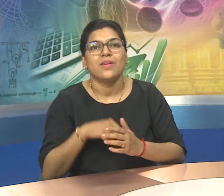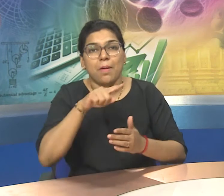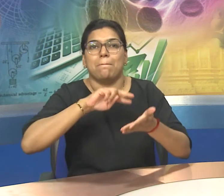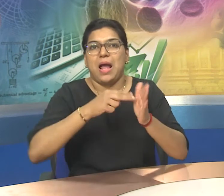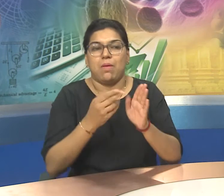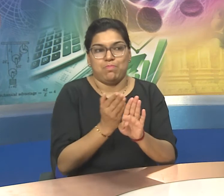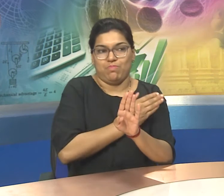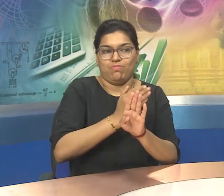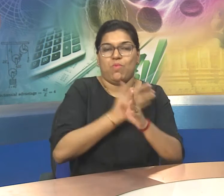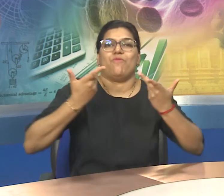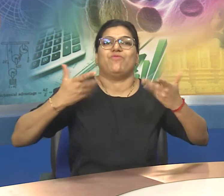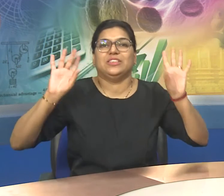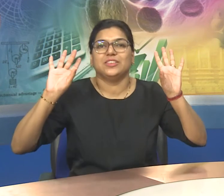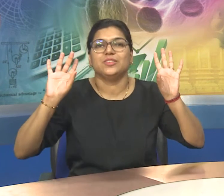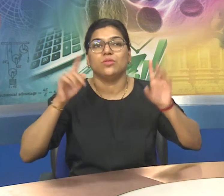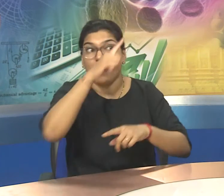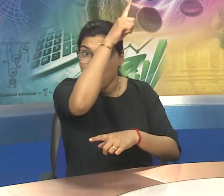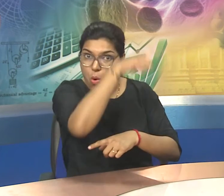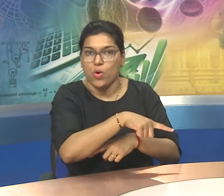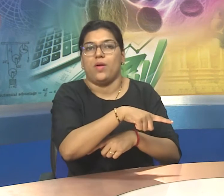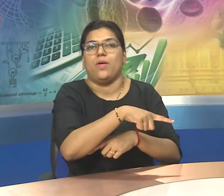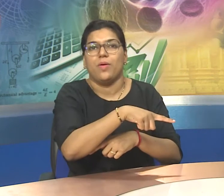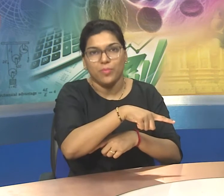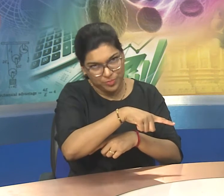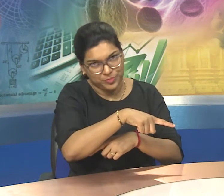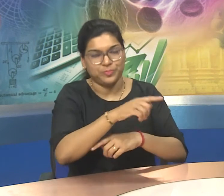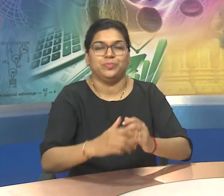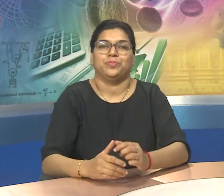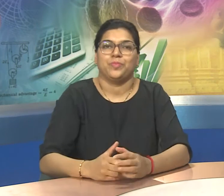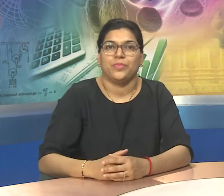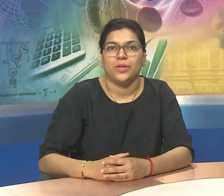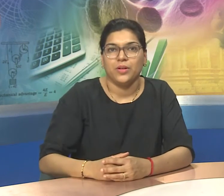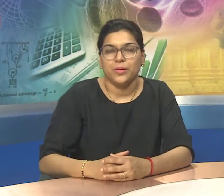recently he has completed the work. So, these are all the examples.